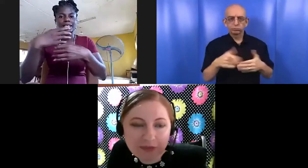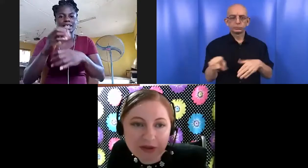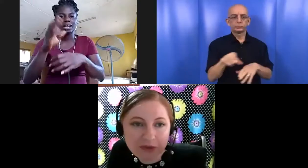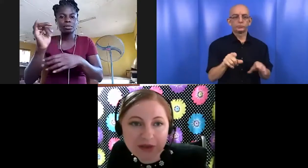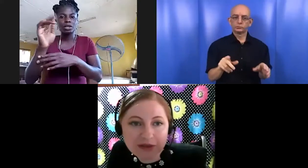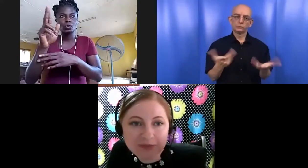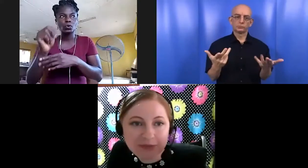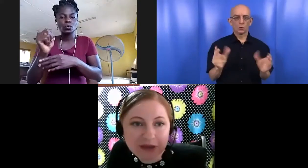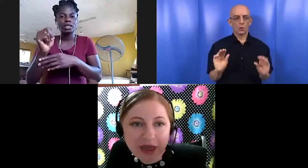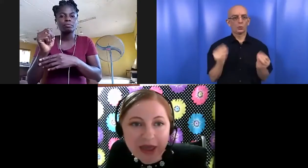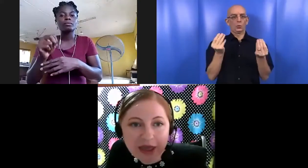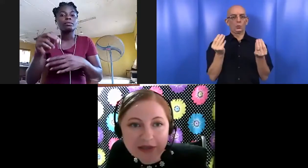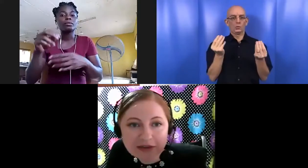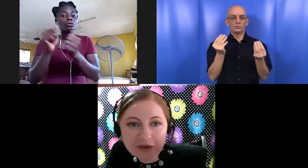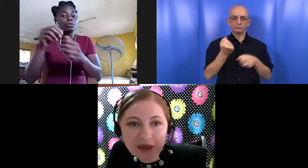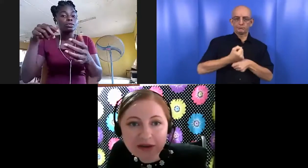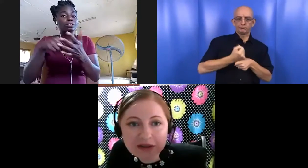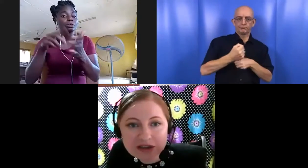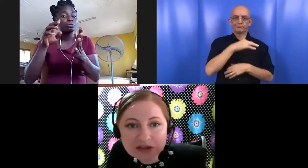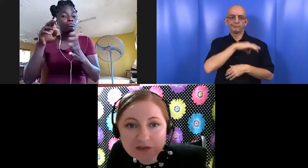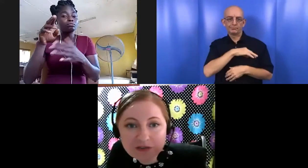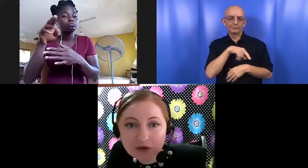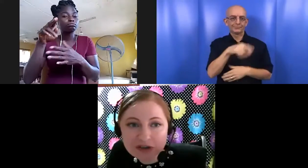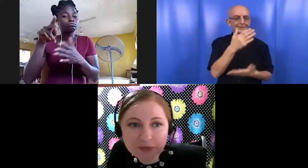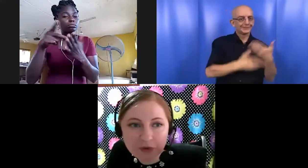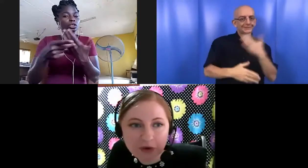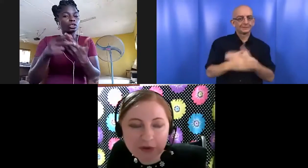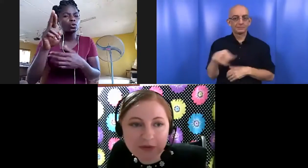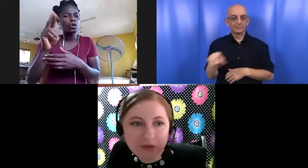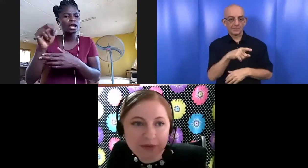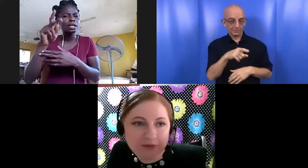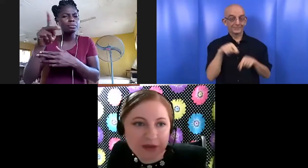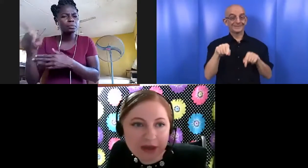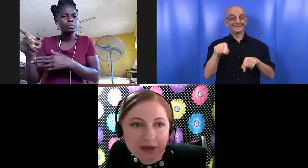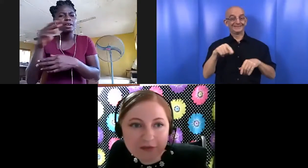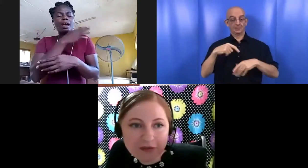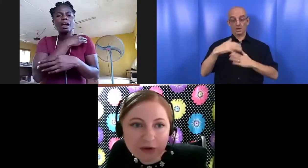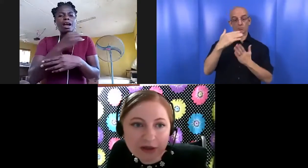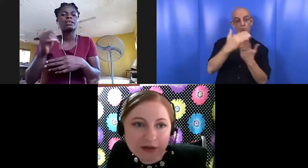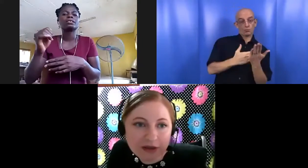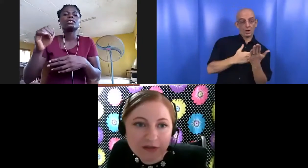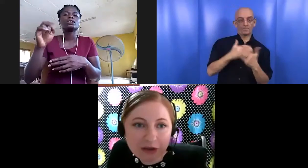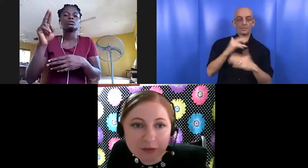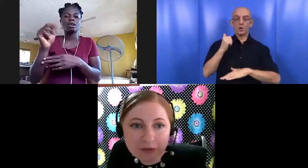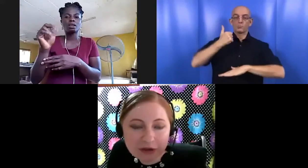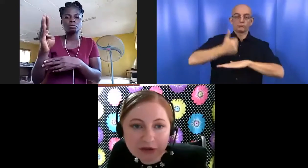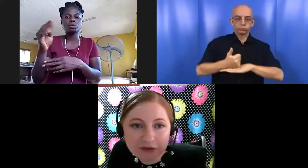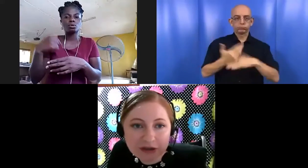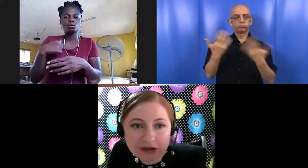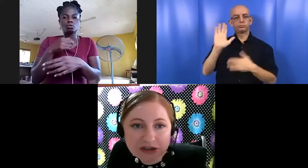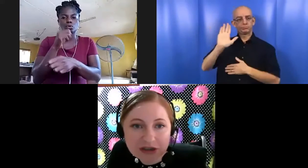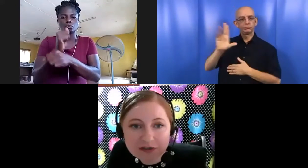Program, UNDP, and the United Nations Volunteer Program, UNV. We work in the development